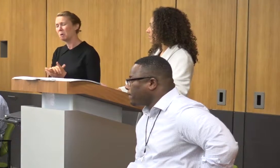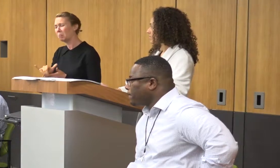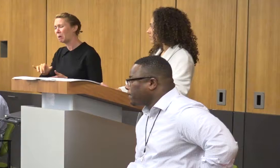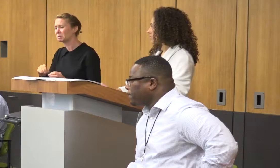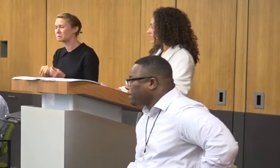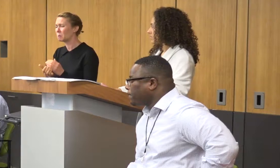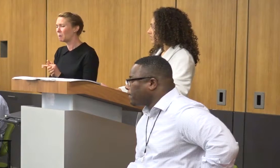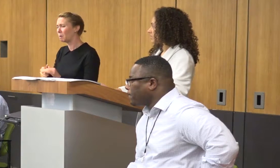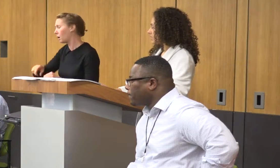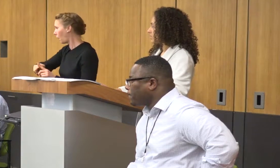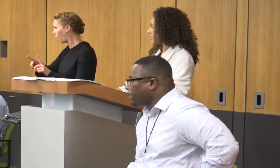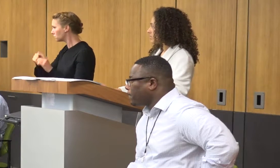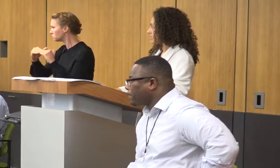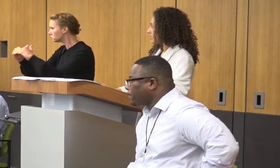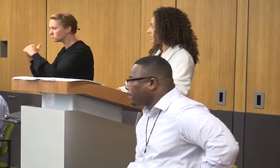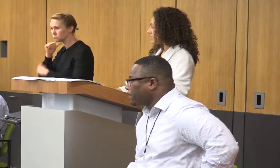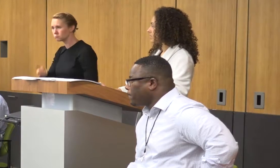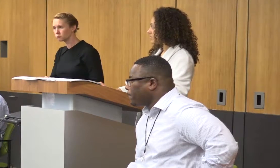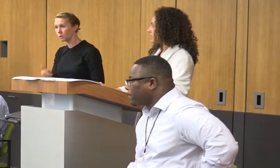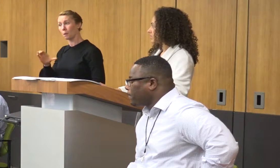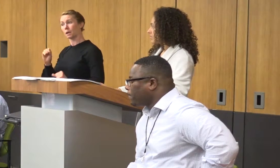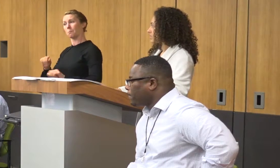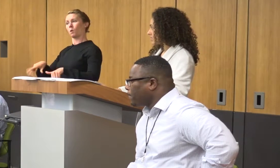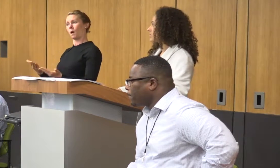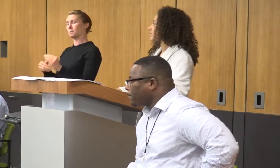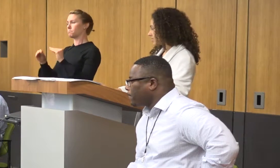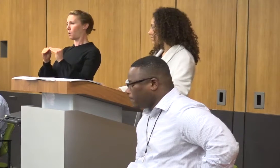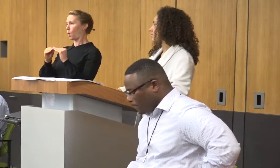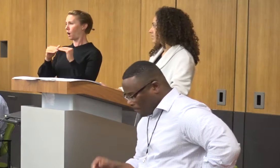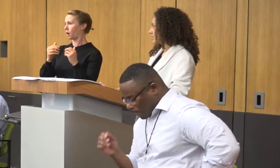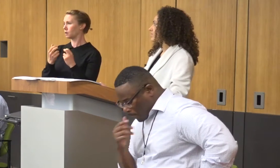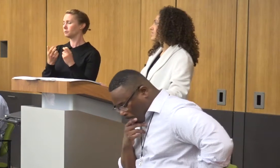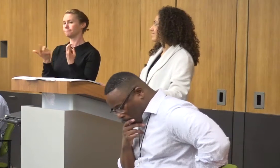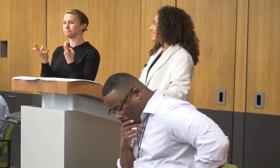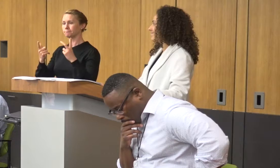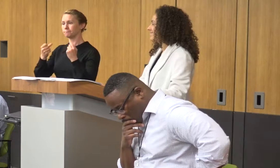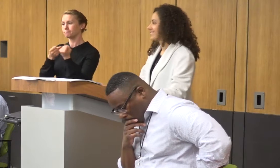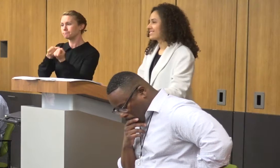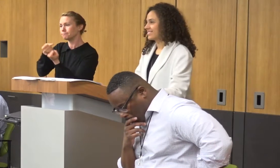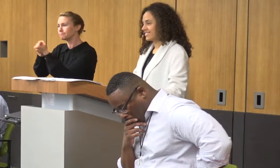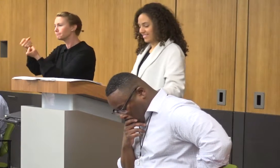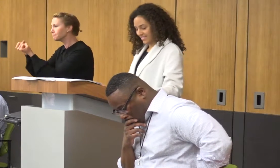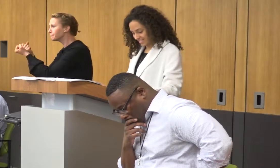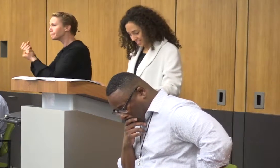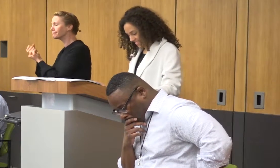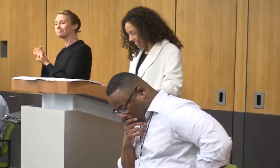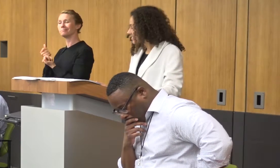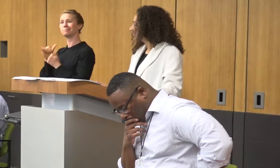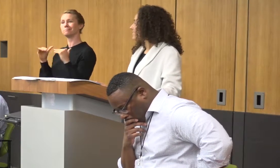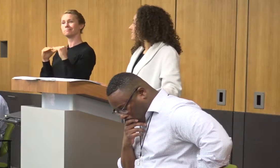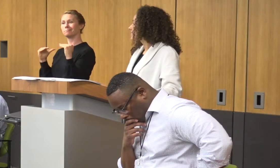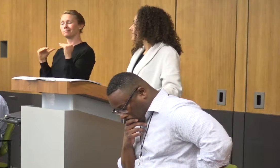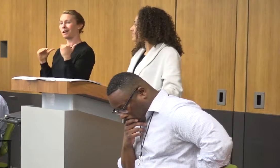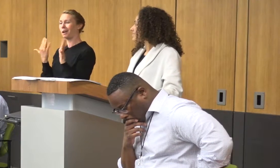that companies can do a better job in terms of creating a round table of nights, if you will, and just putting people together where they can